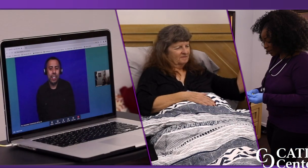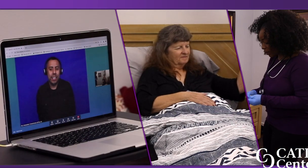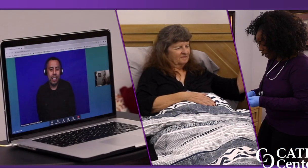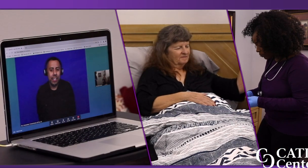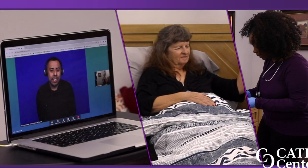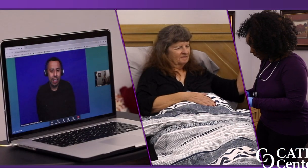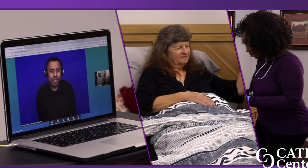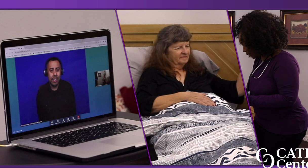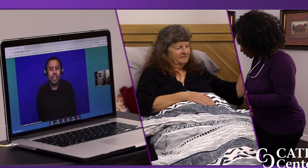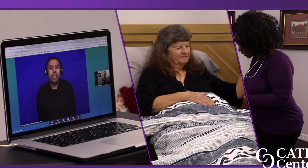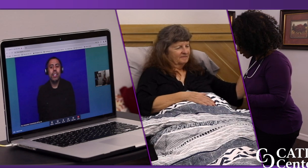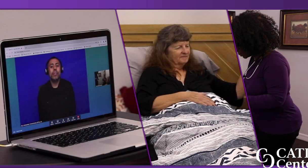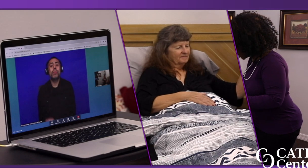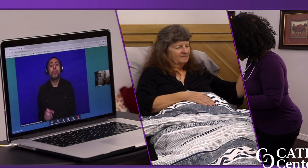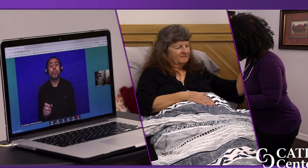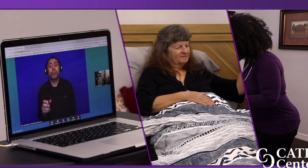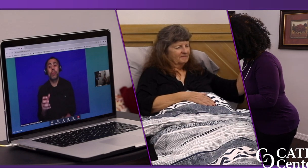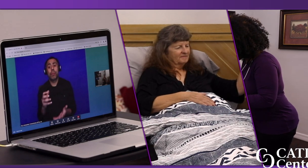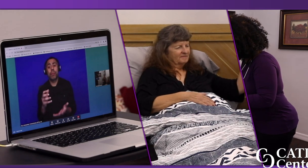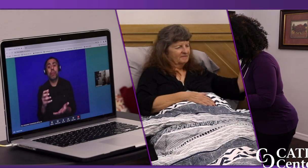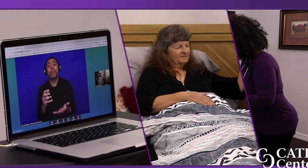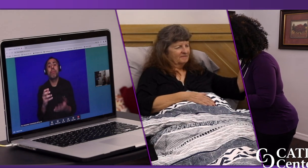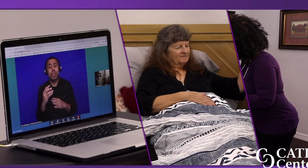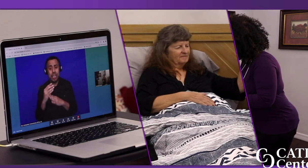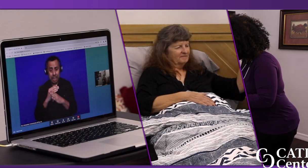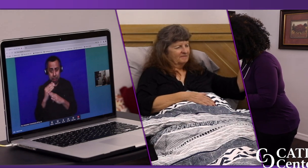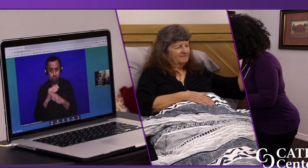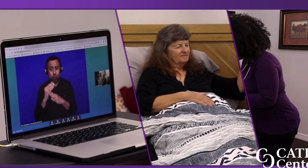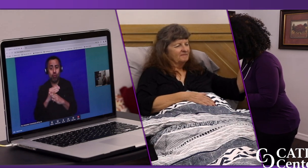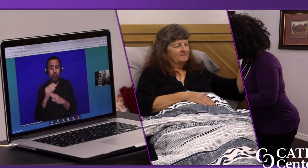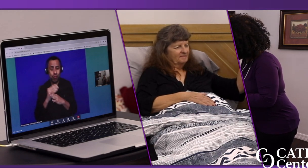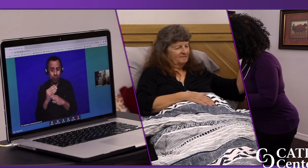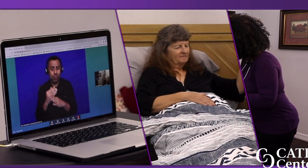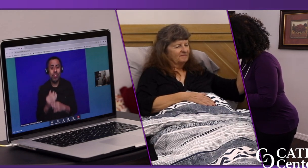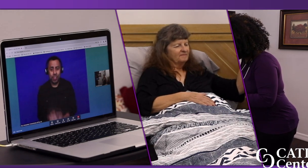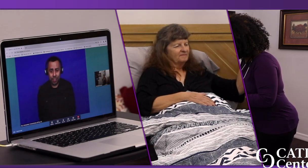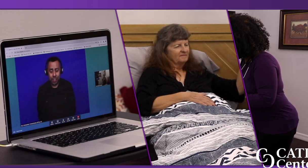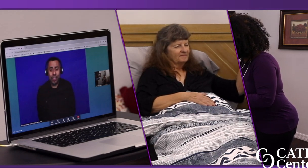"All right, so I want to get your temperature.